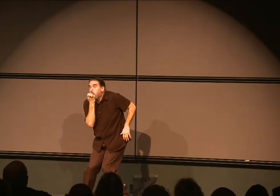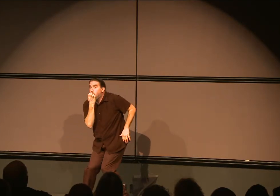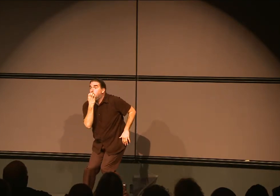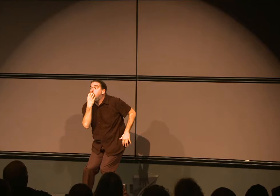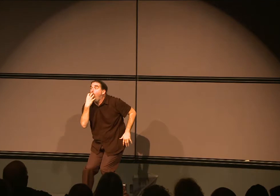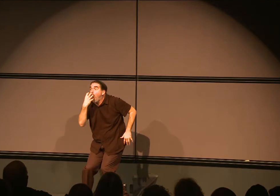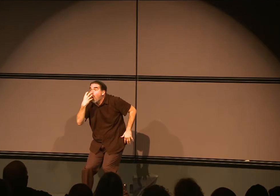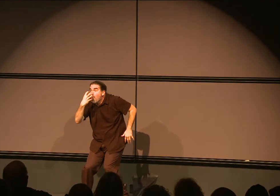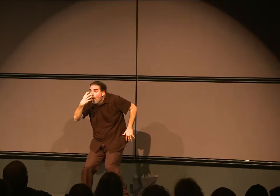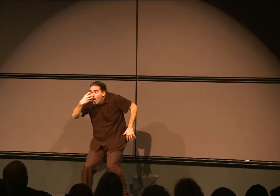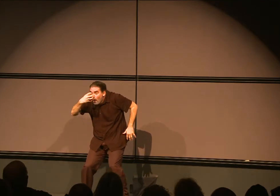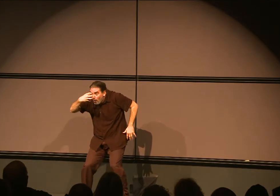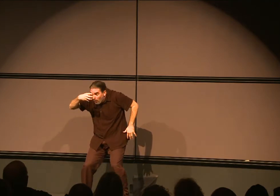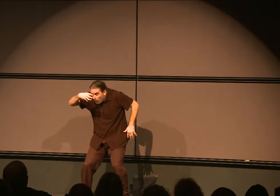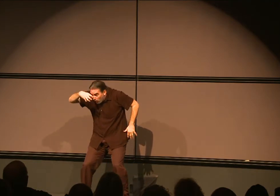An air bubble.